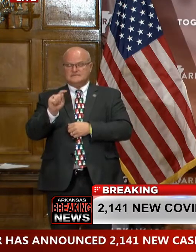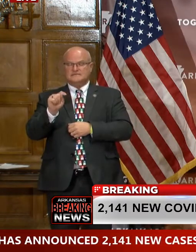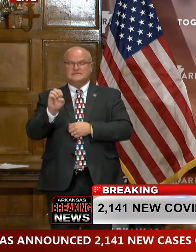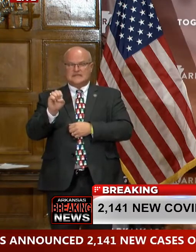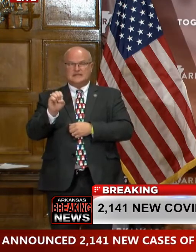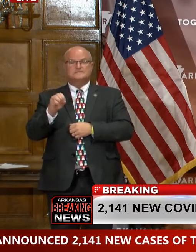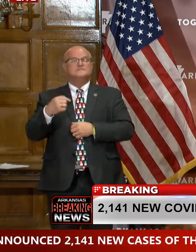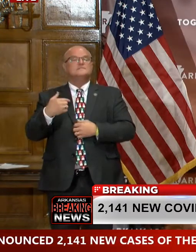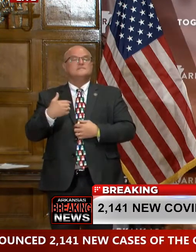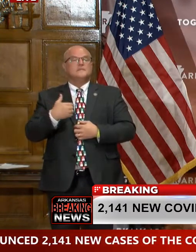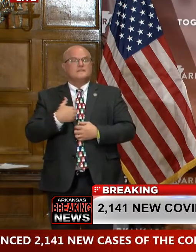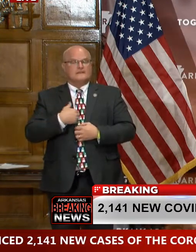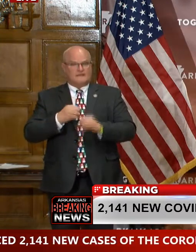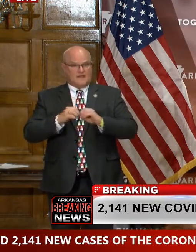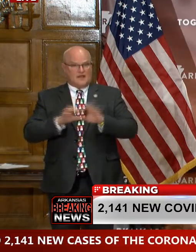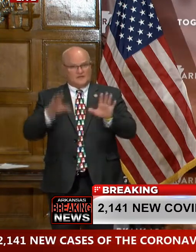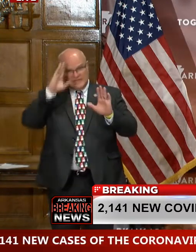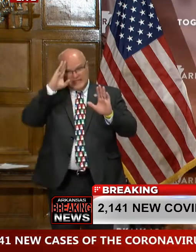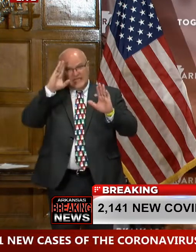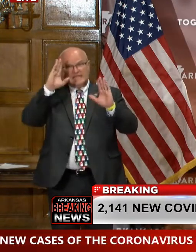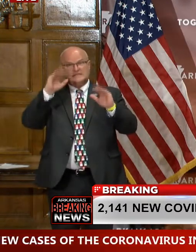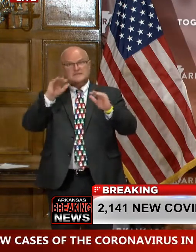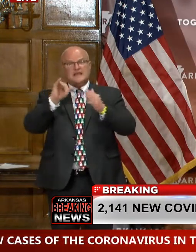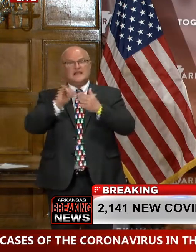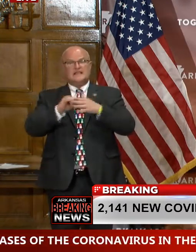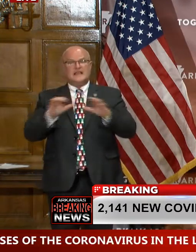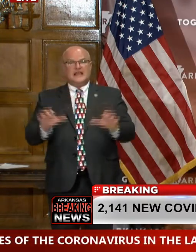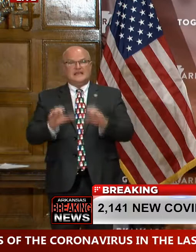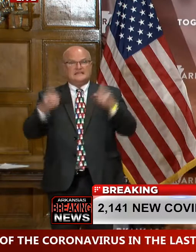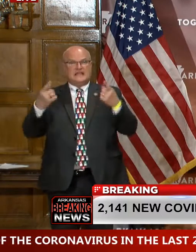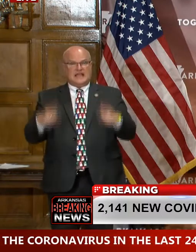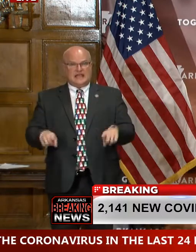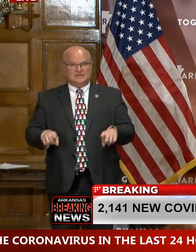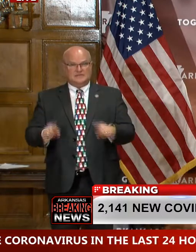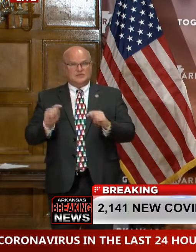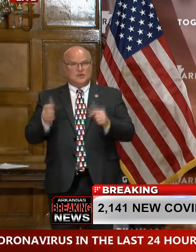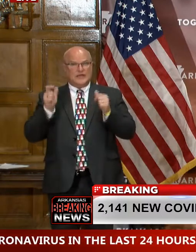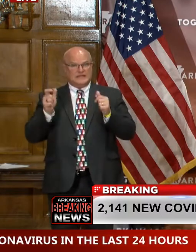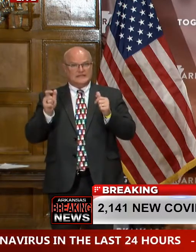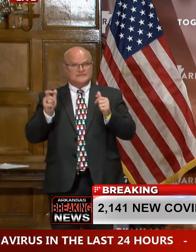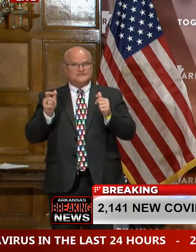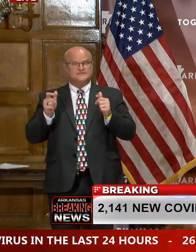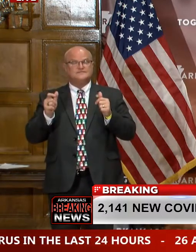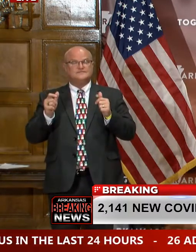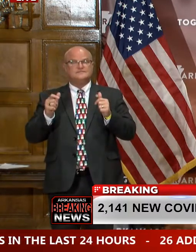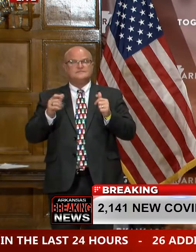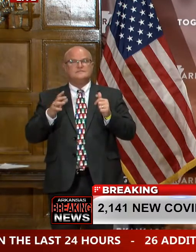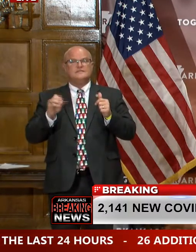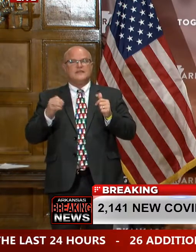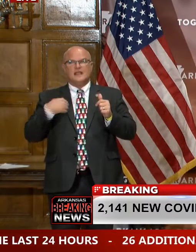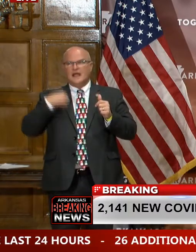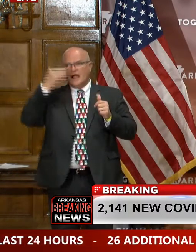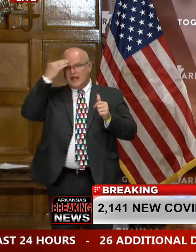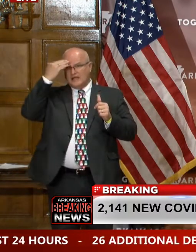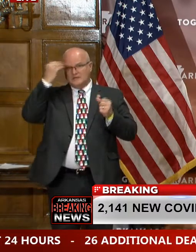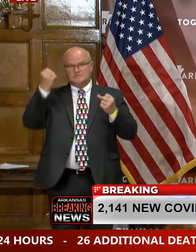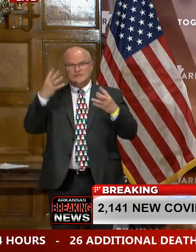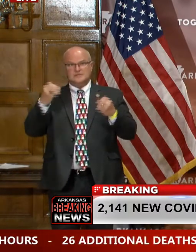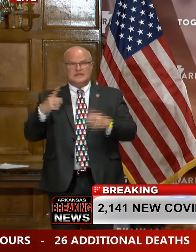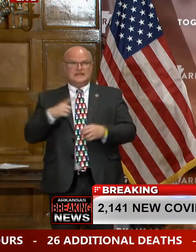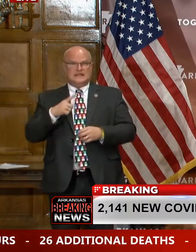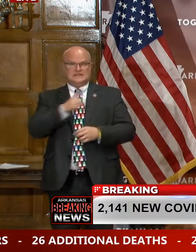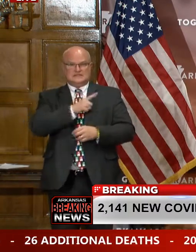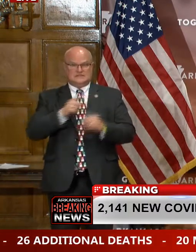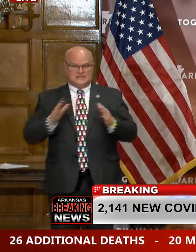I obviously expected that action to happen quickly. I know that there are many